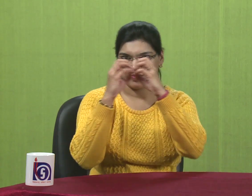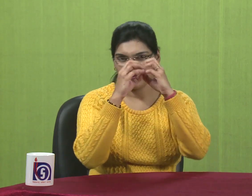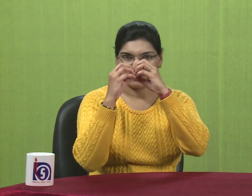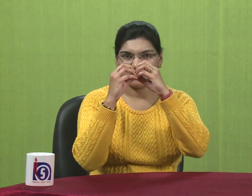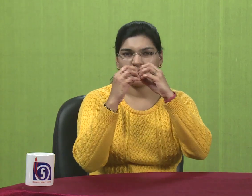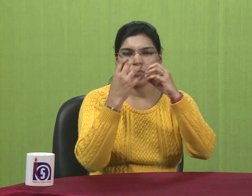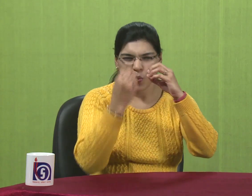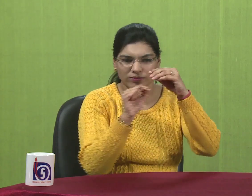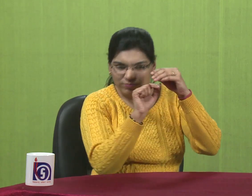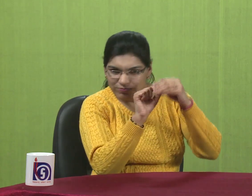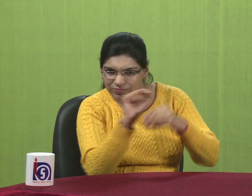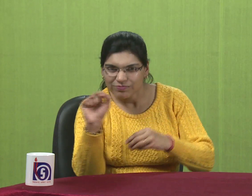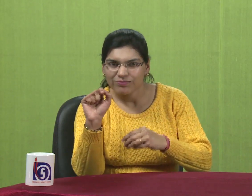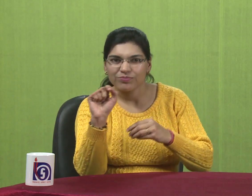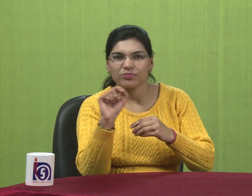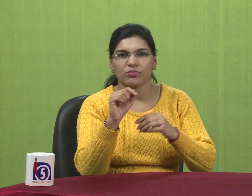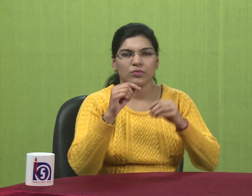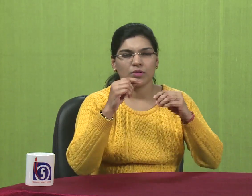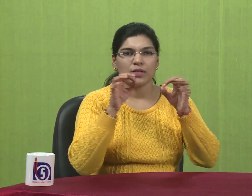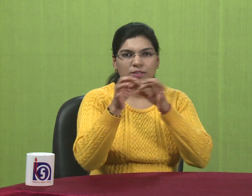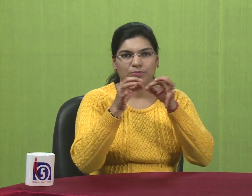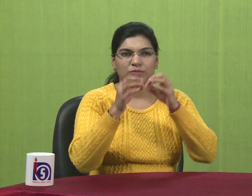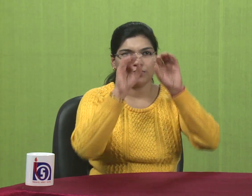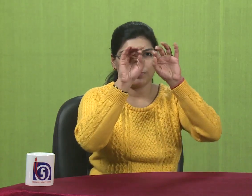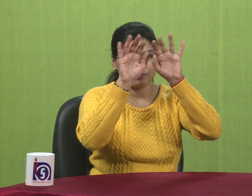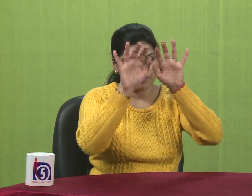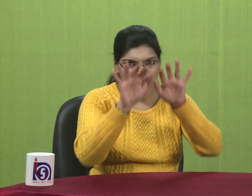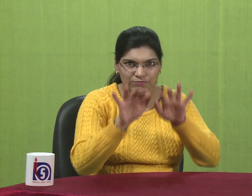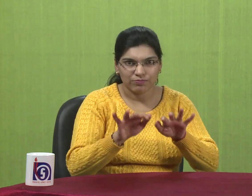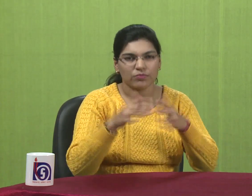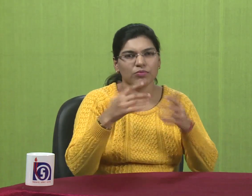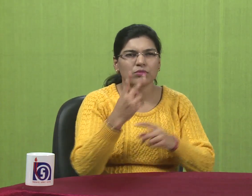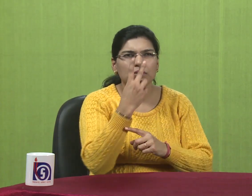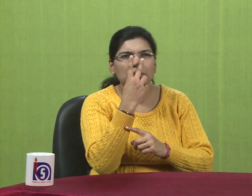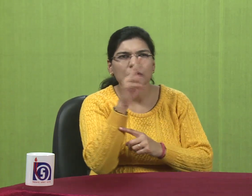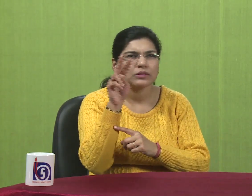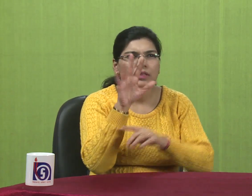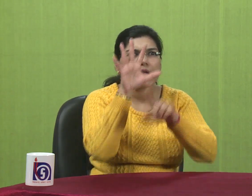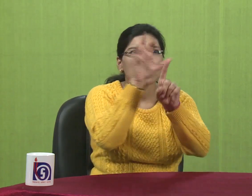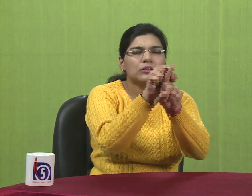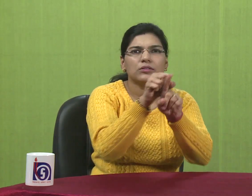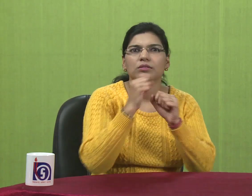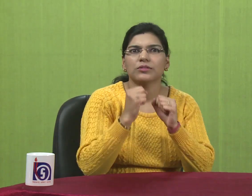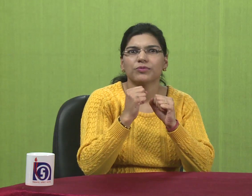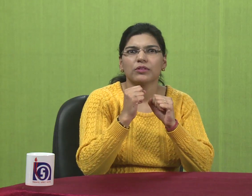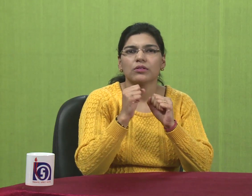underline. By this option, your sentence or your title will be